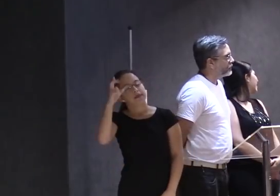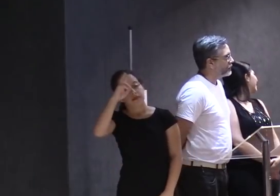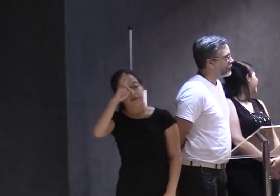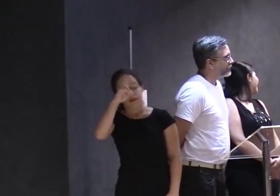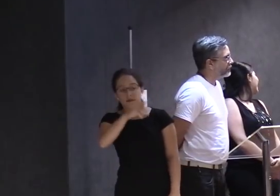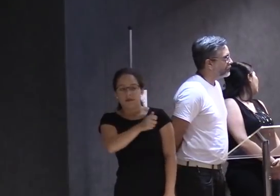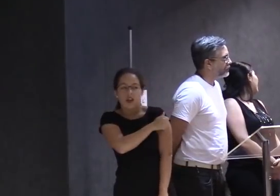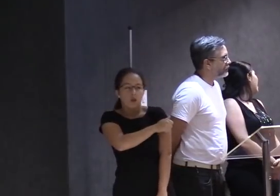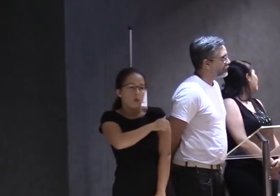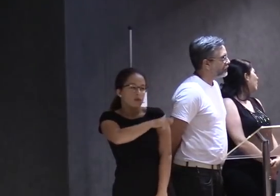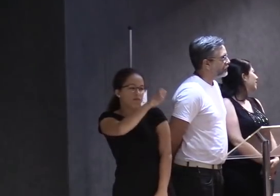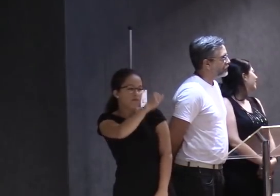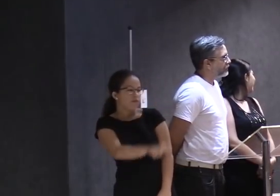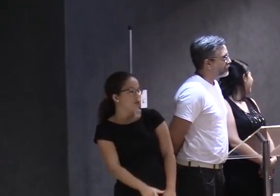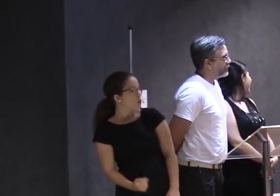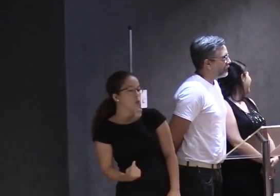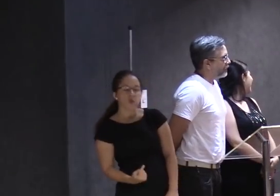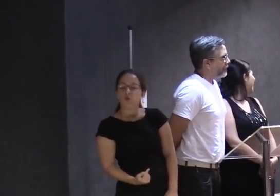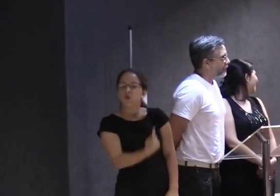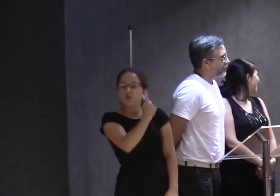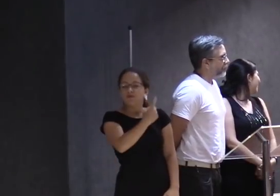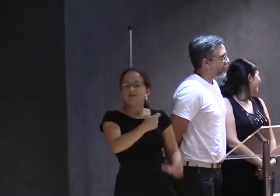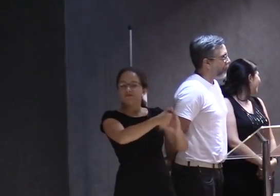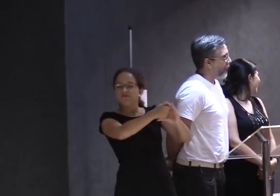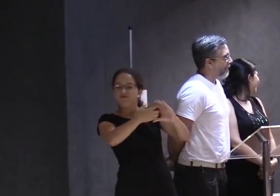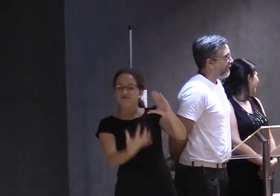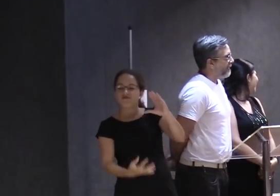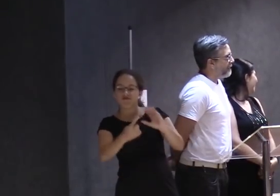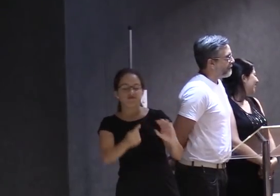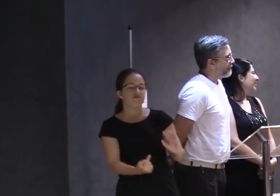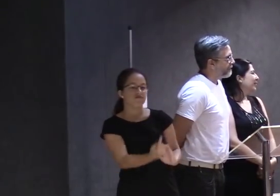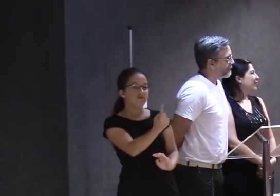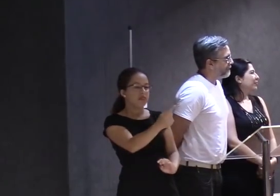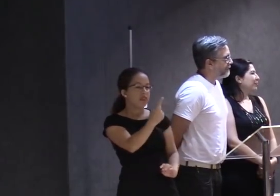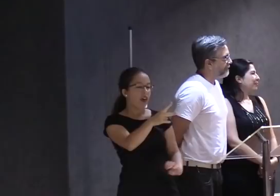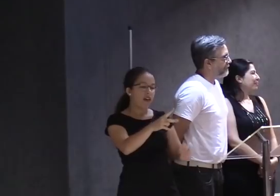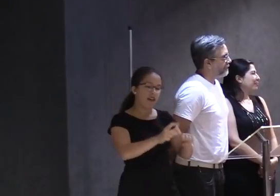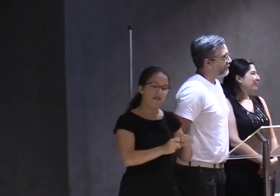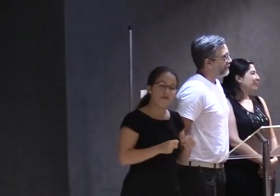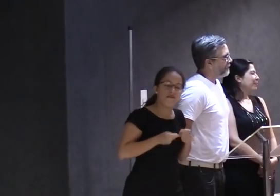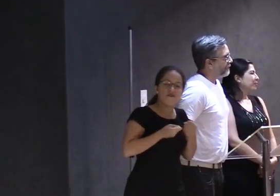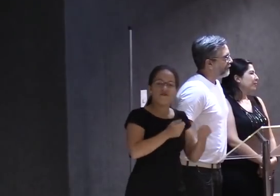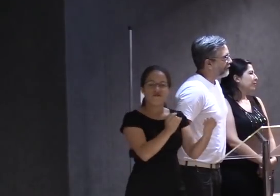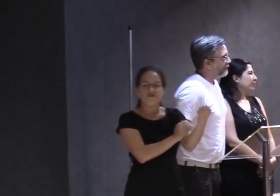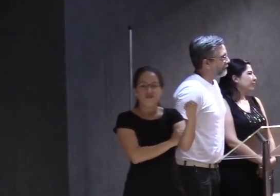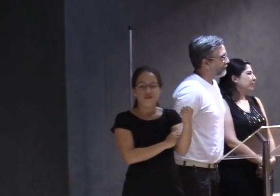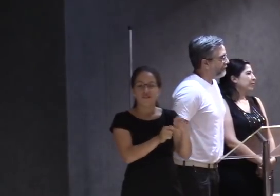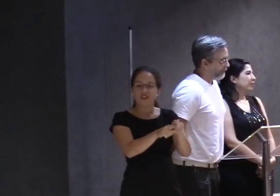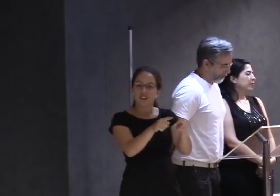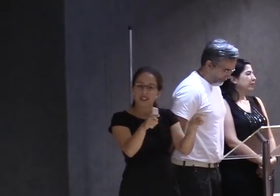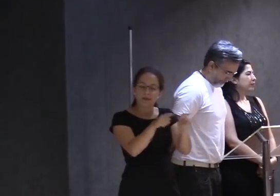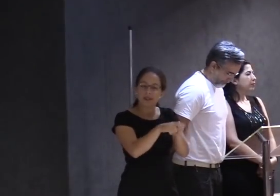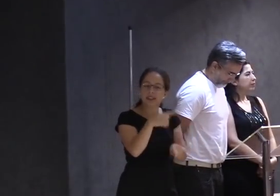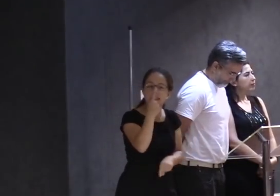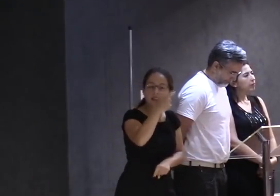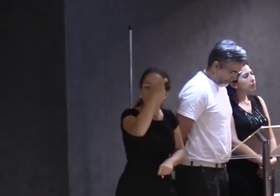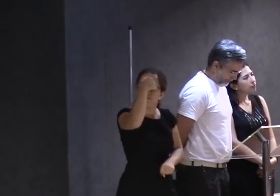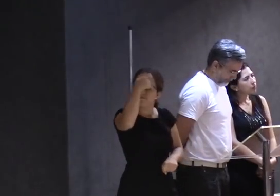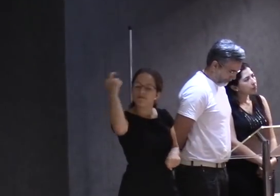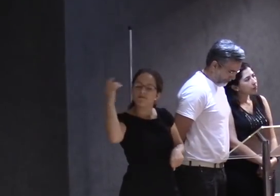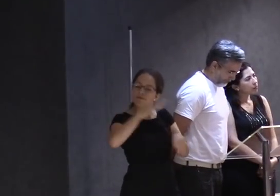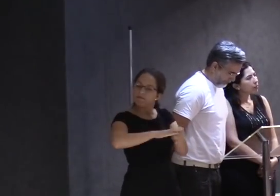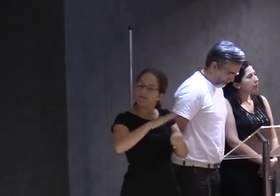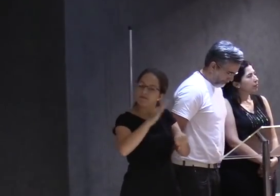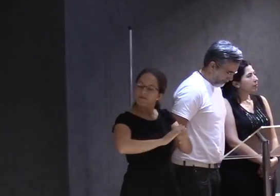são únicos, que eles têm as forças individuais deles, as competências individuais. E é por causa disso que